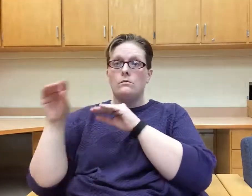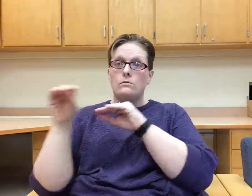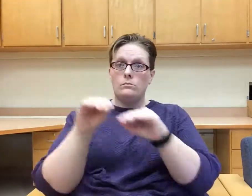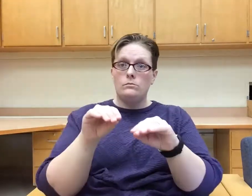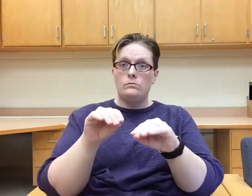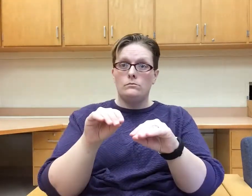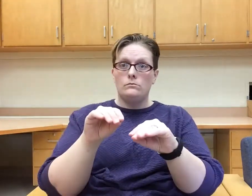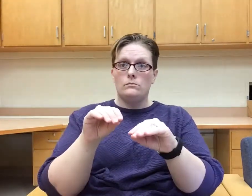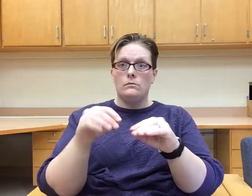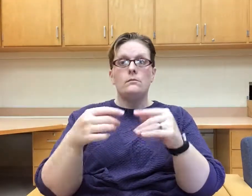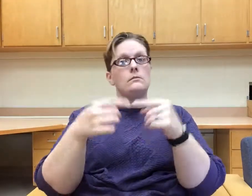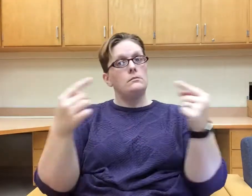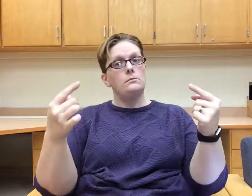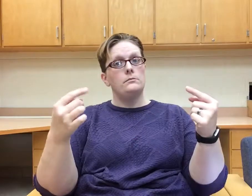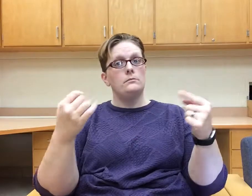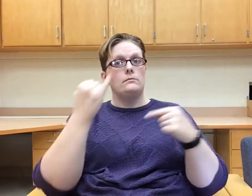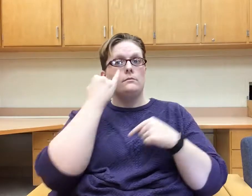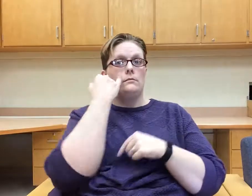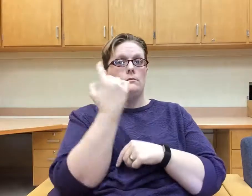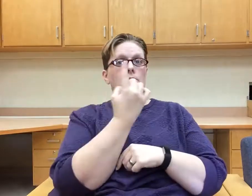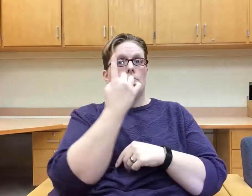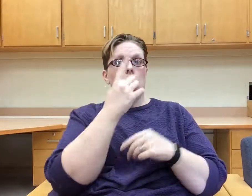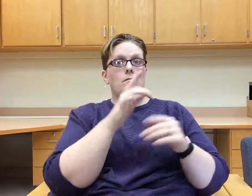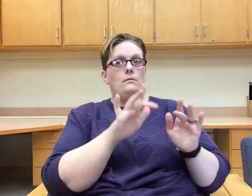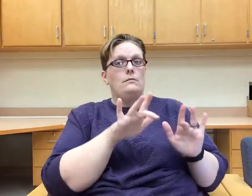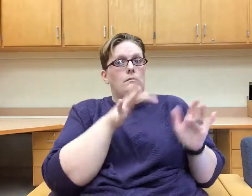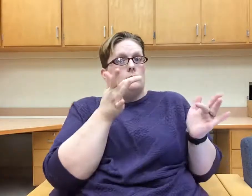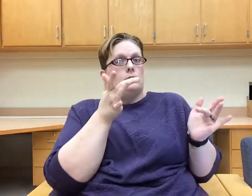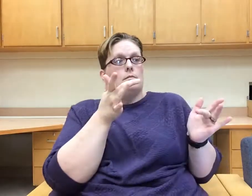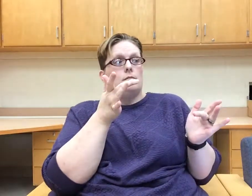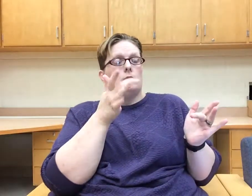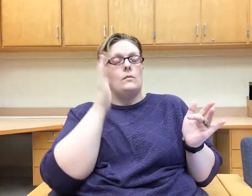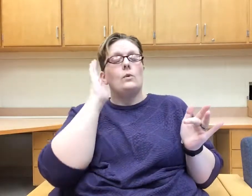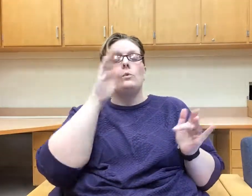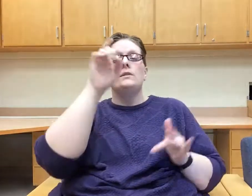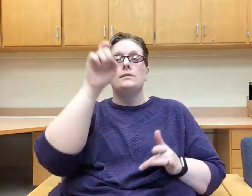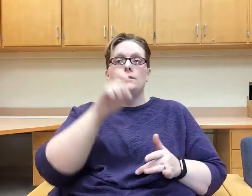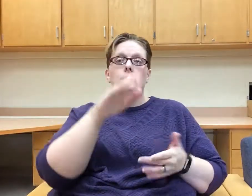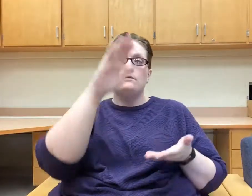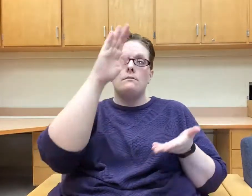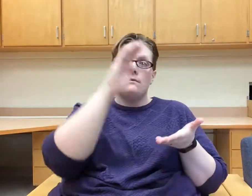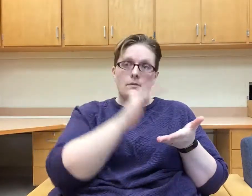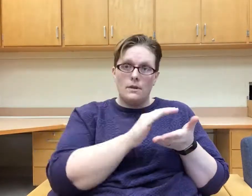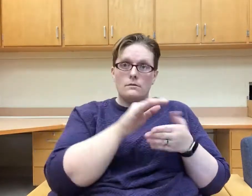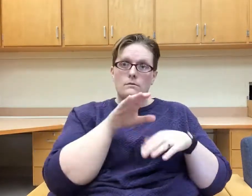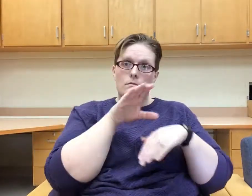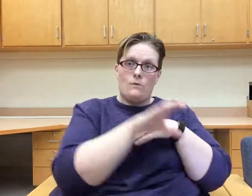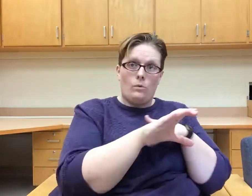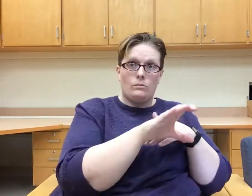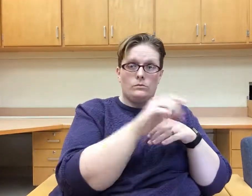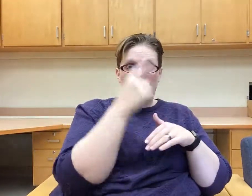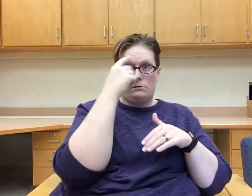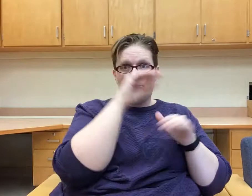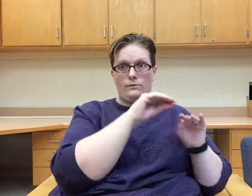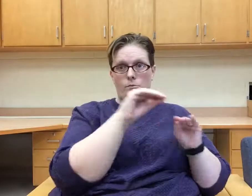move. And the opposite is also true. If something is light, it will take less force to make it